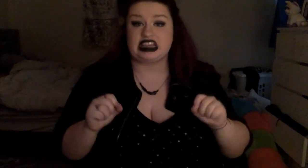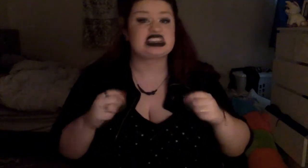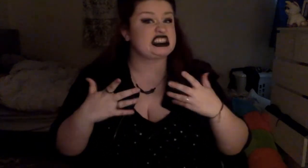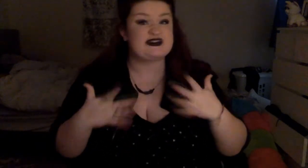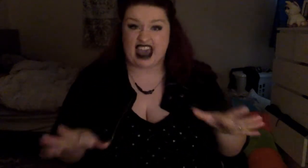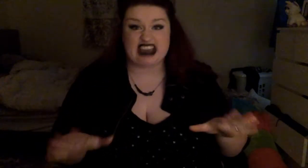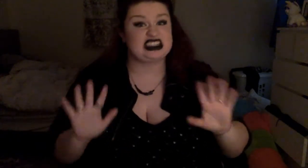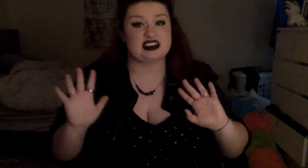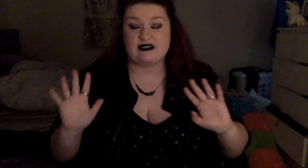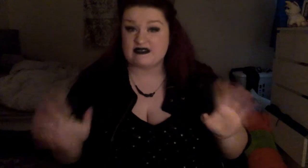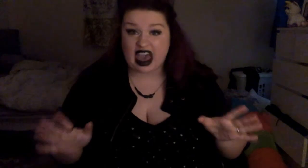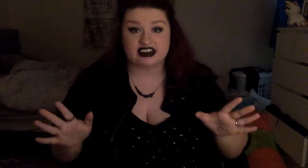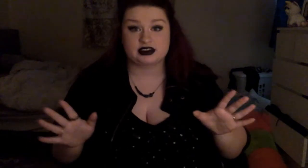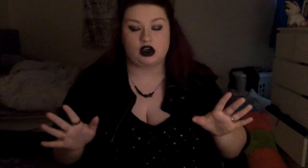because it's fast. It's a fast song.